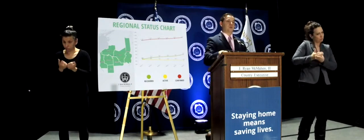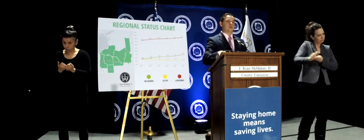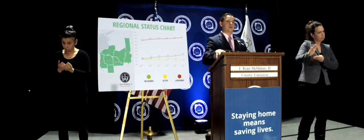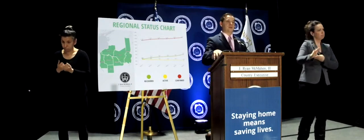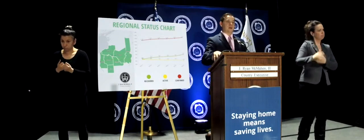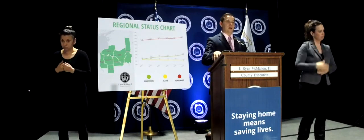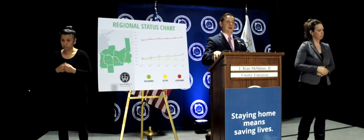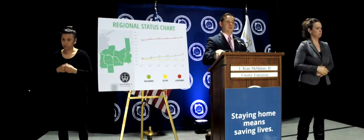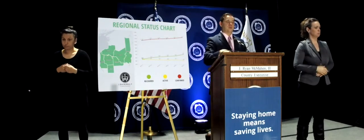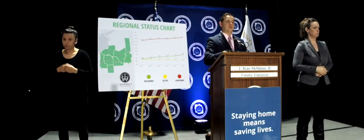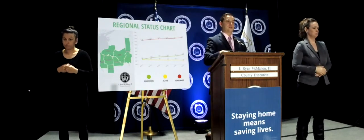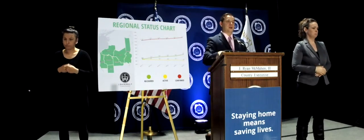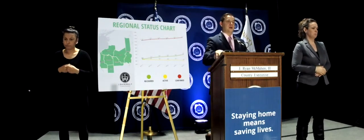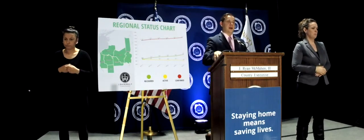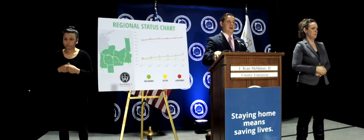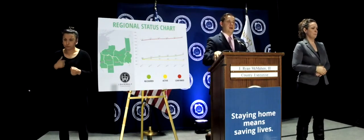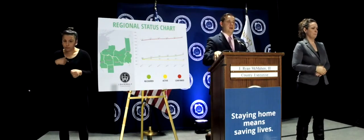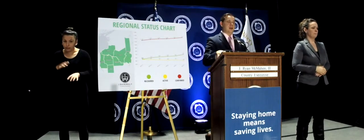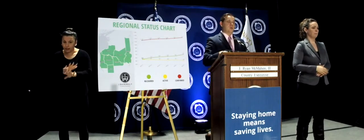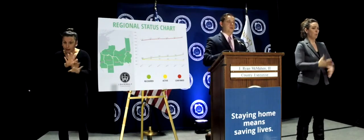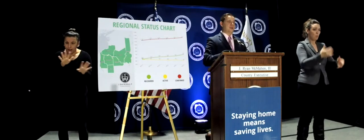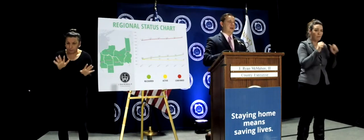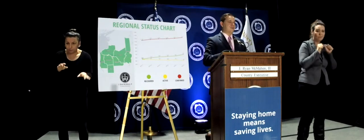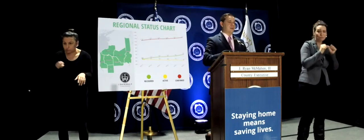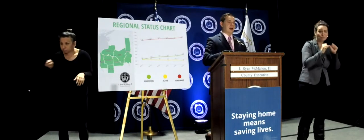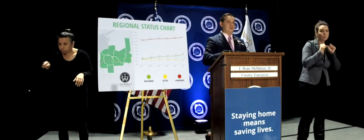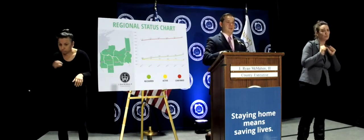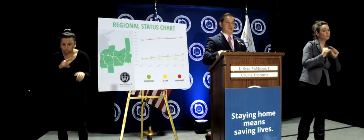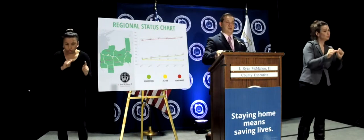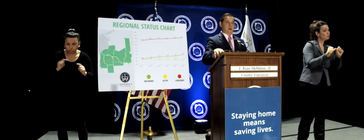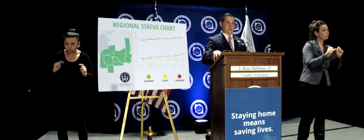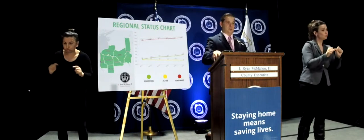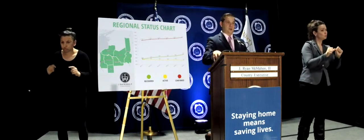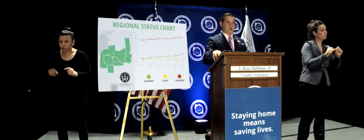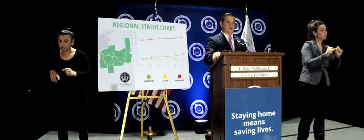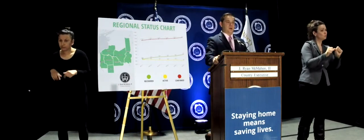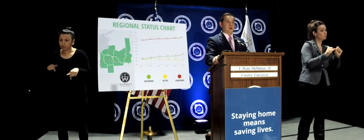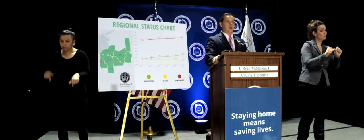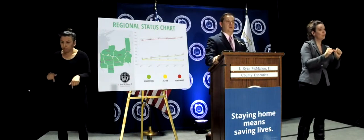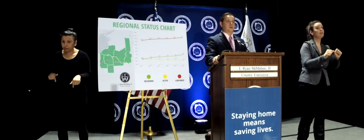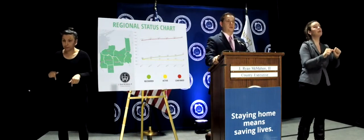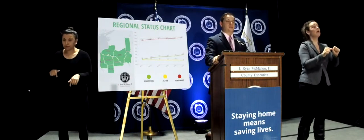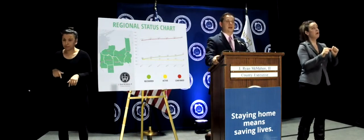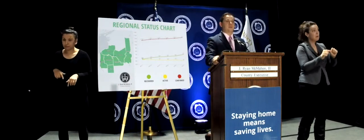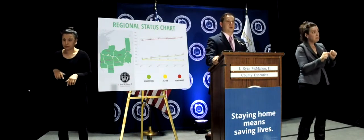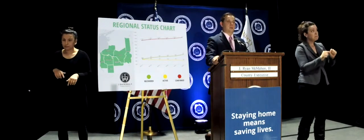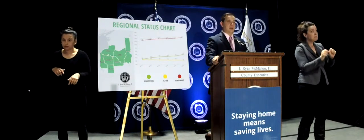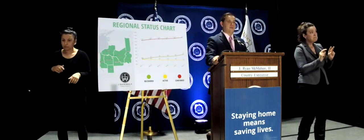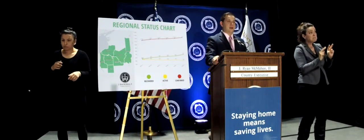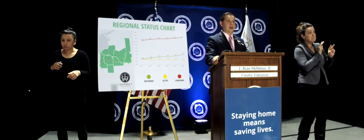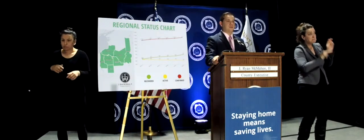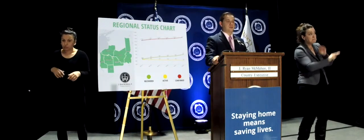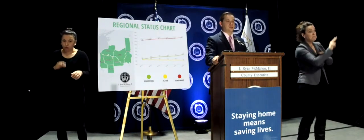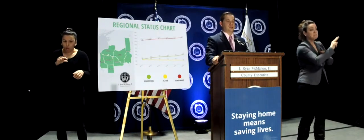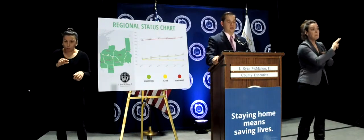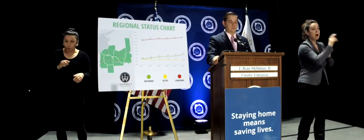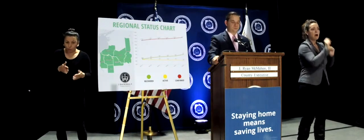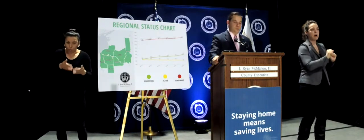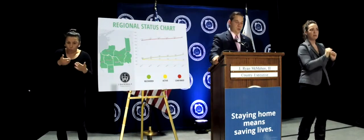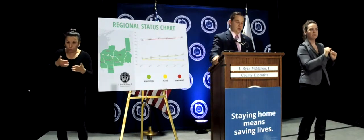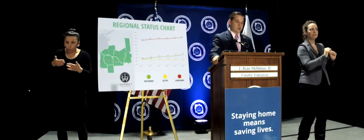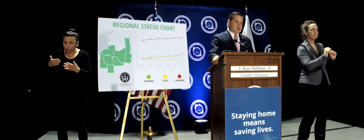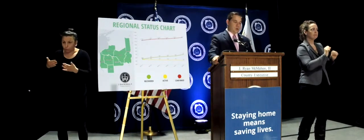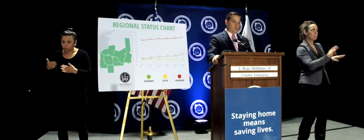have improvements in our data, and we can have the conversation about a restart. Other communities haven't been able to have that conversation